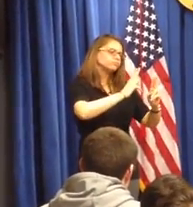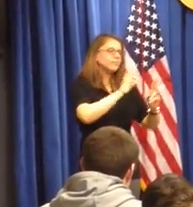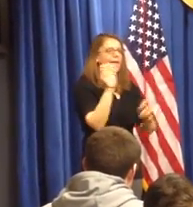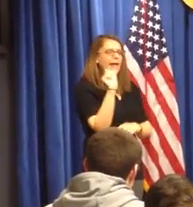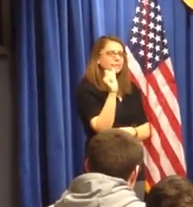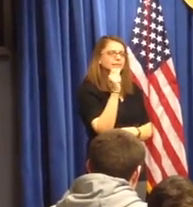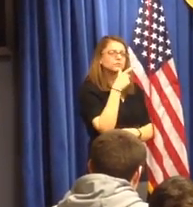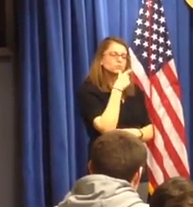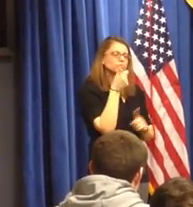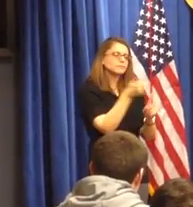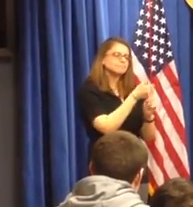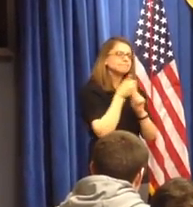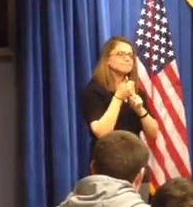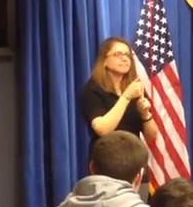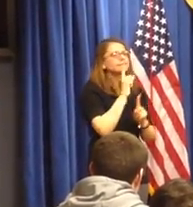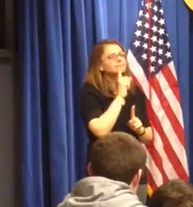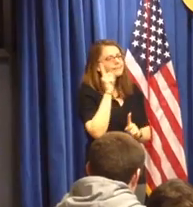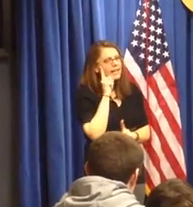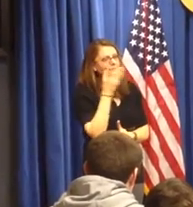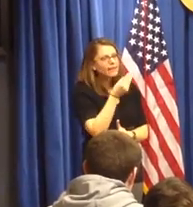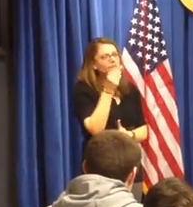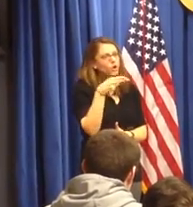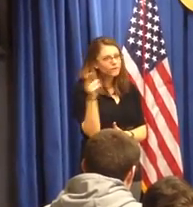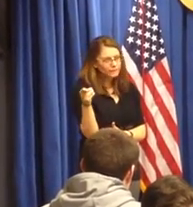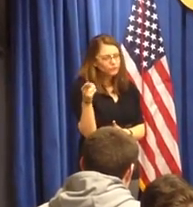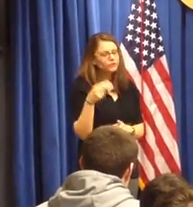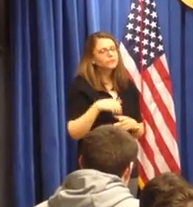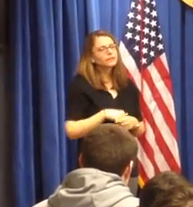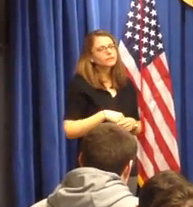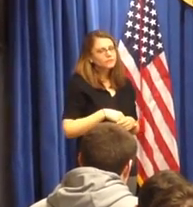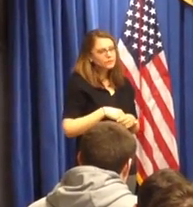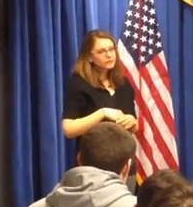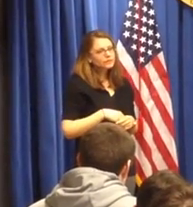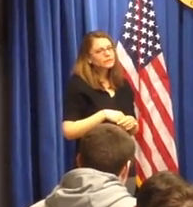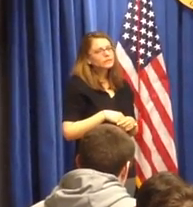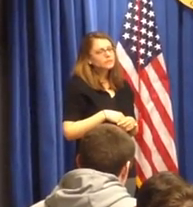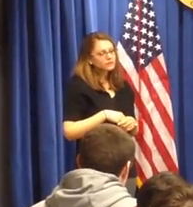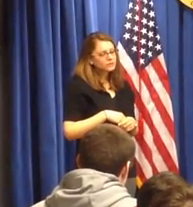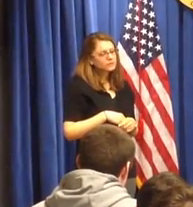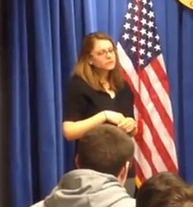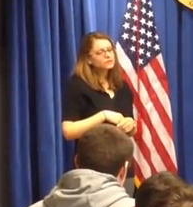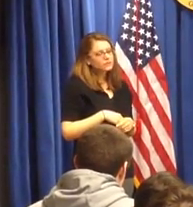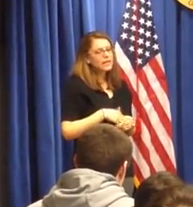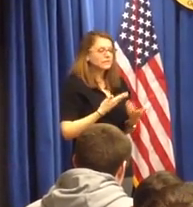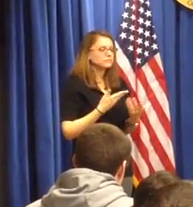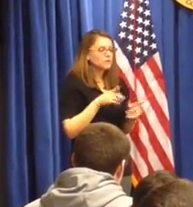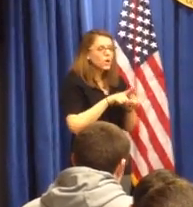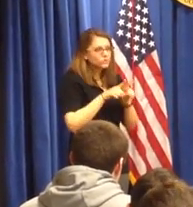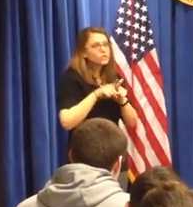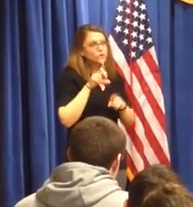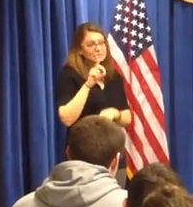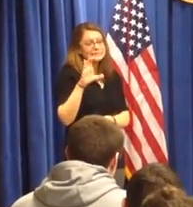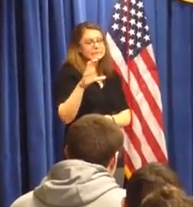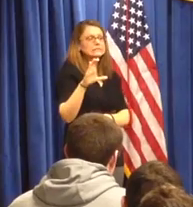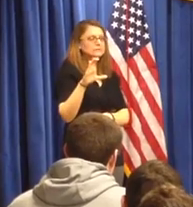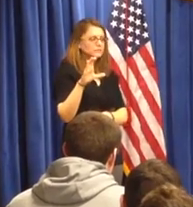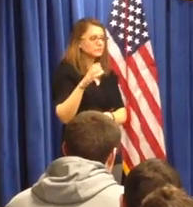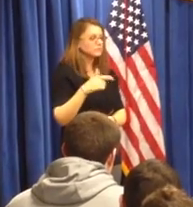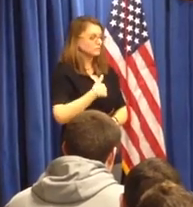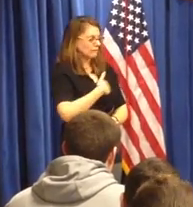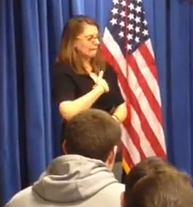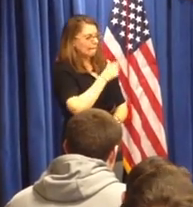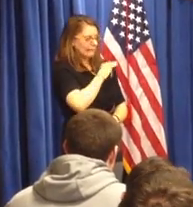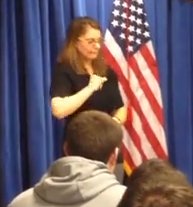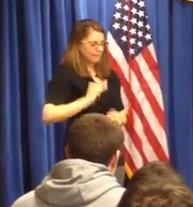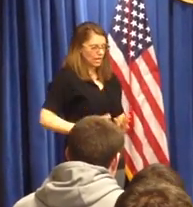who are deaf and hard of hearing, and of the District of Columbia. Now, therefore, I, the mayor of